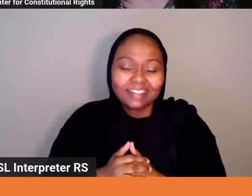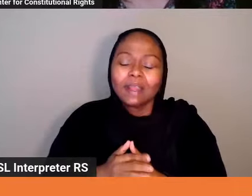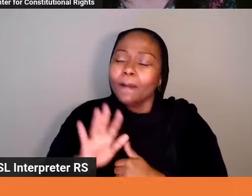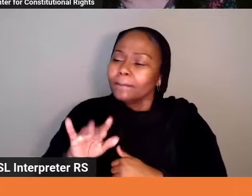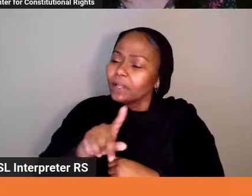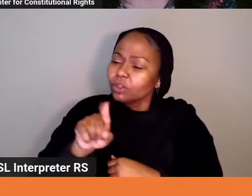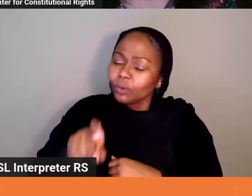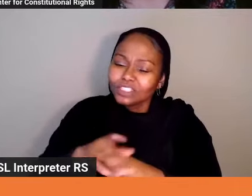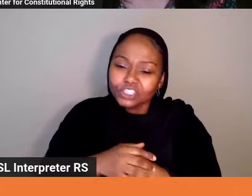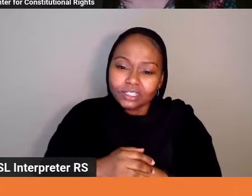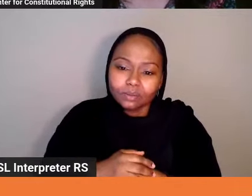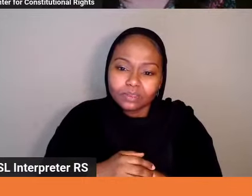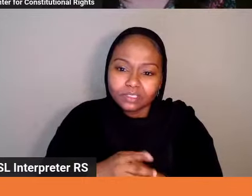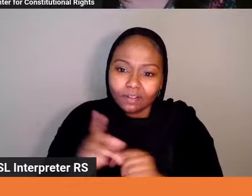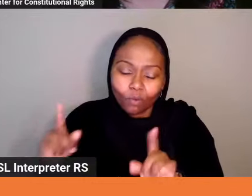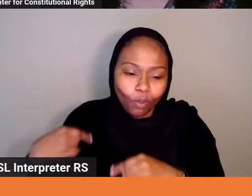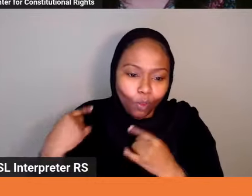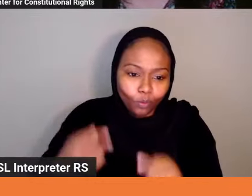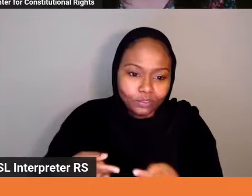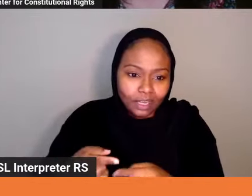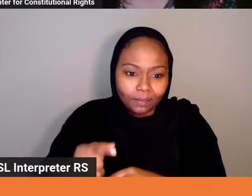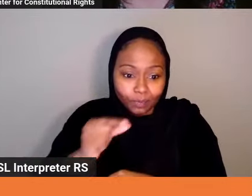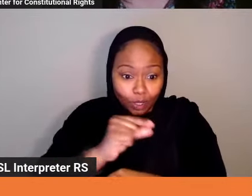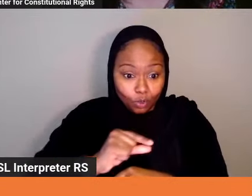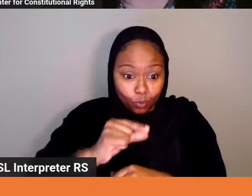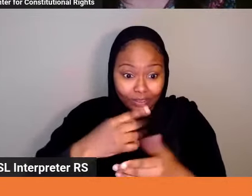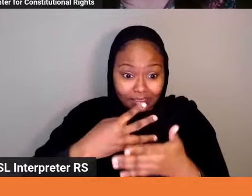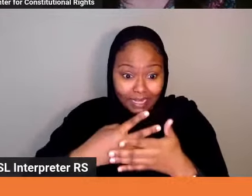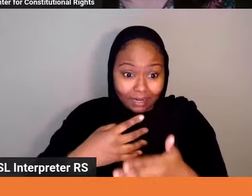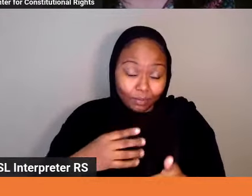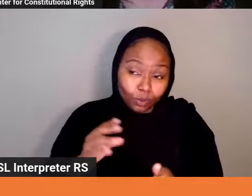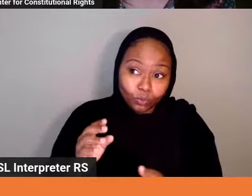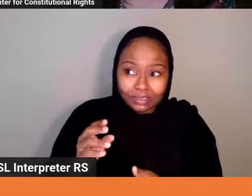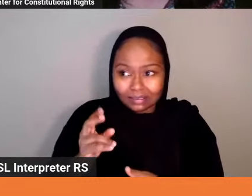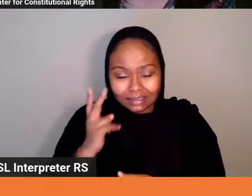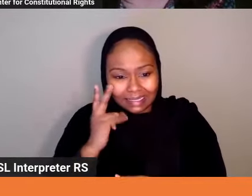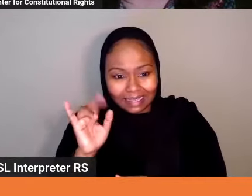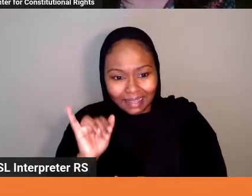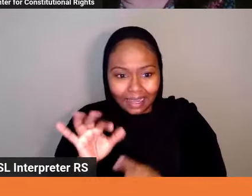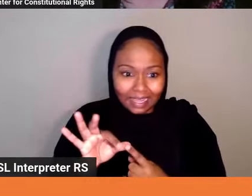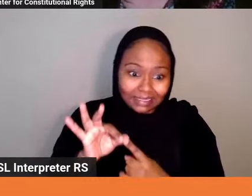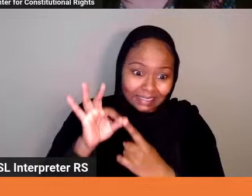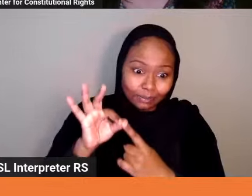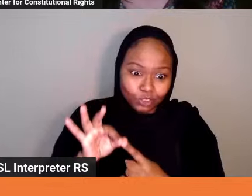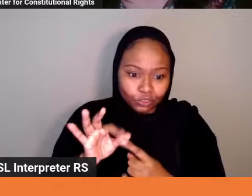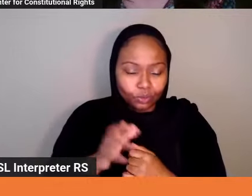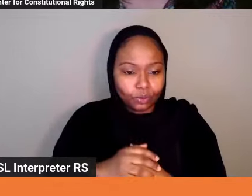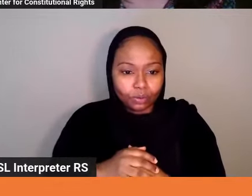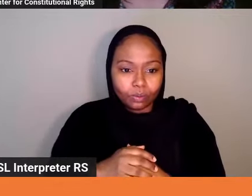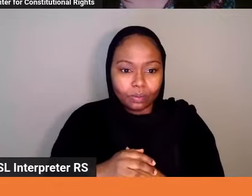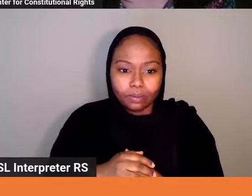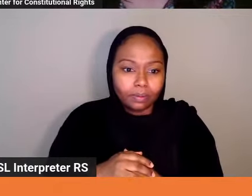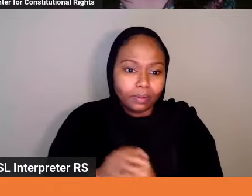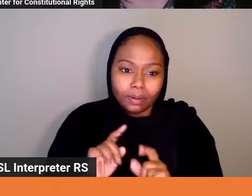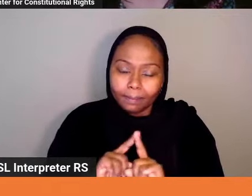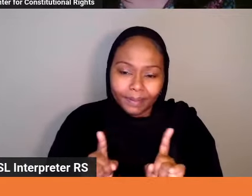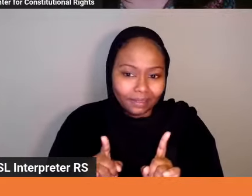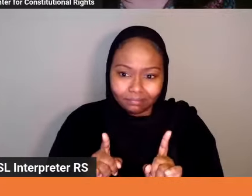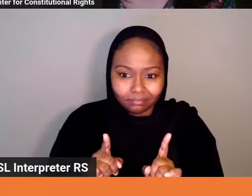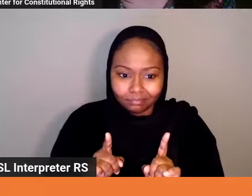just, for a long time, Guantanamo was seen as exceptional and unique, and it is unique in a lot of ways. But as we've talked today,